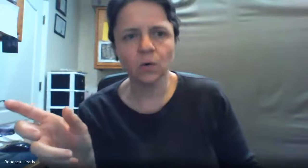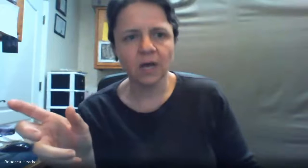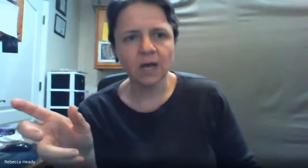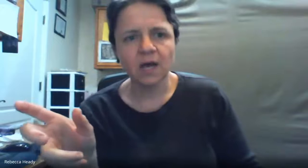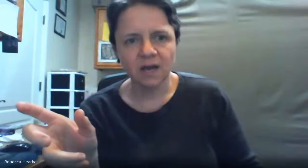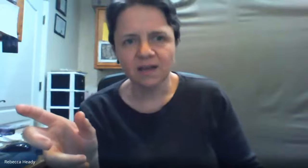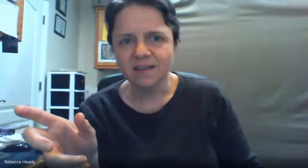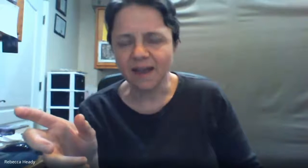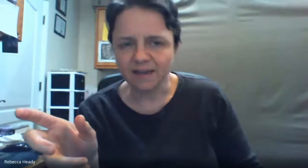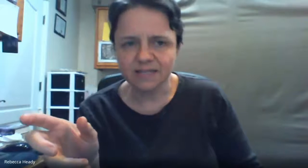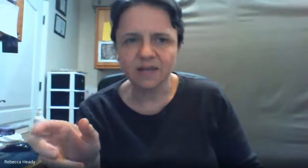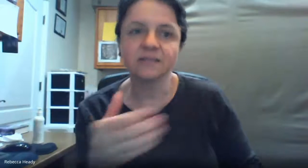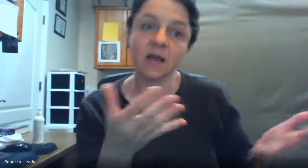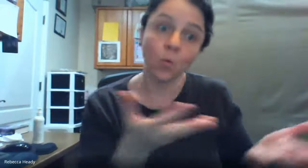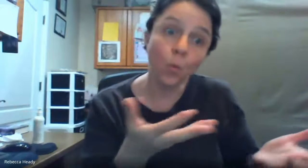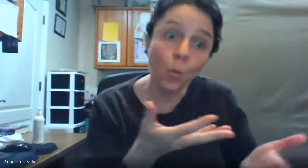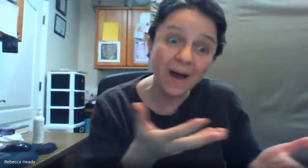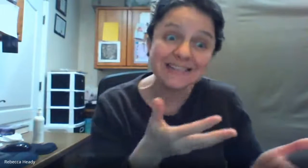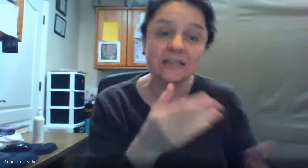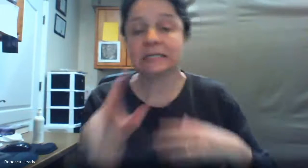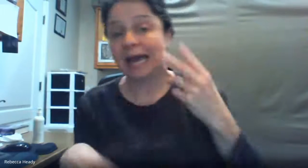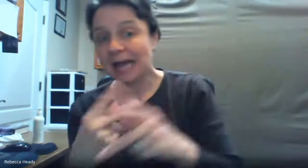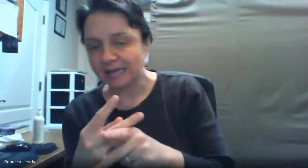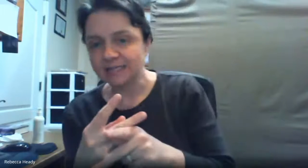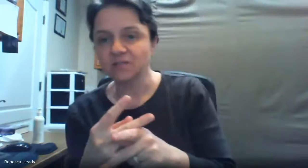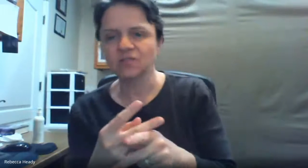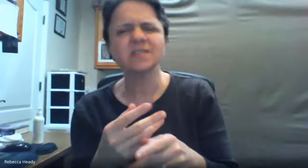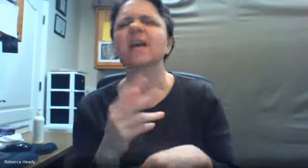So yeah, he's not saying what kind, he's just saying.